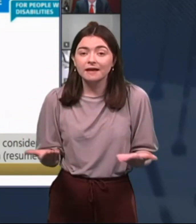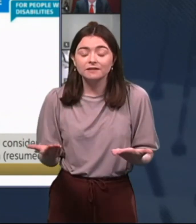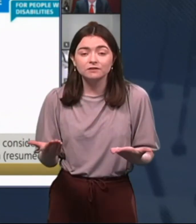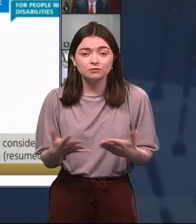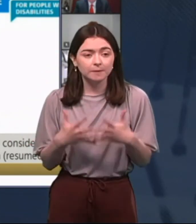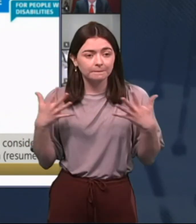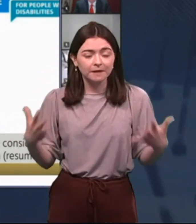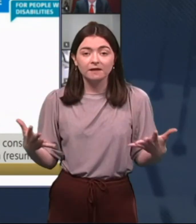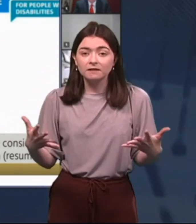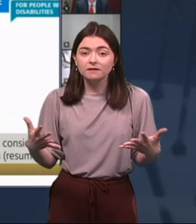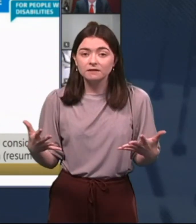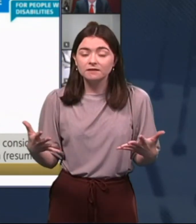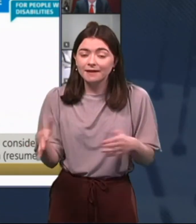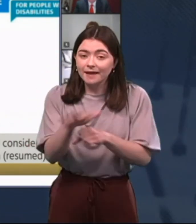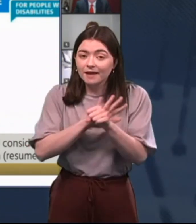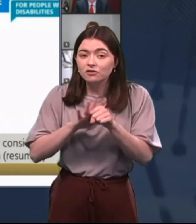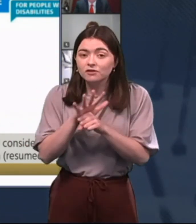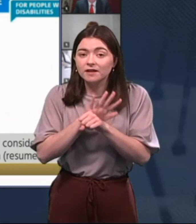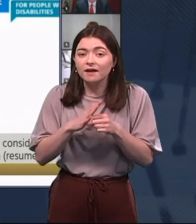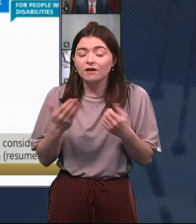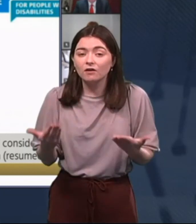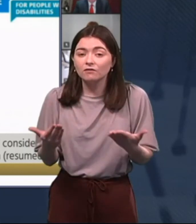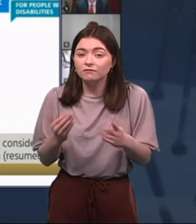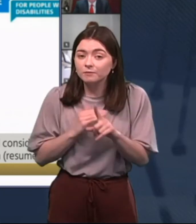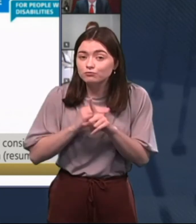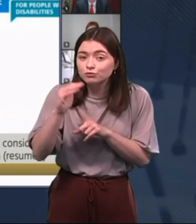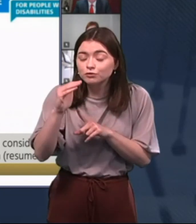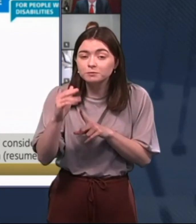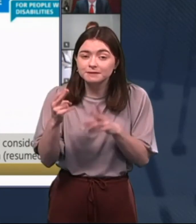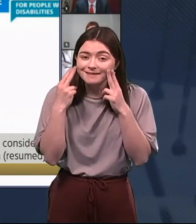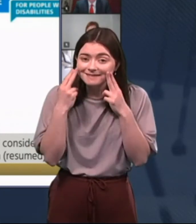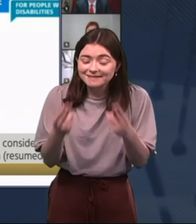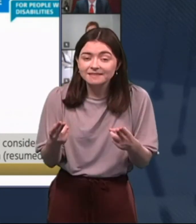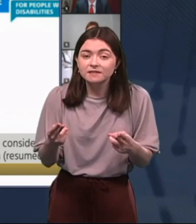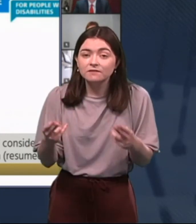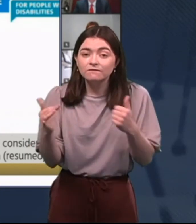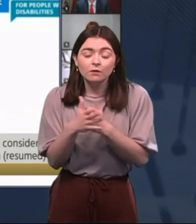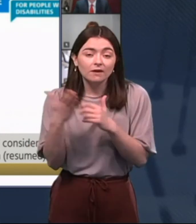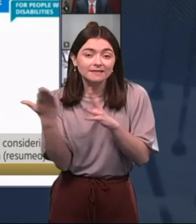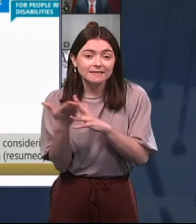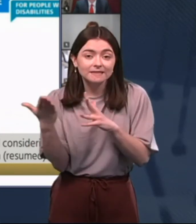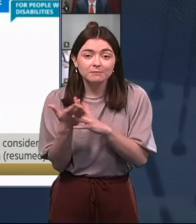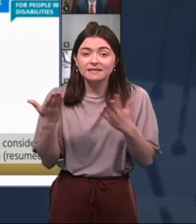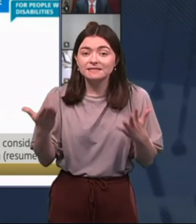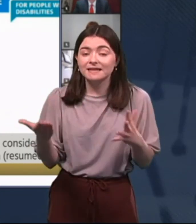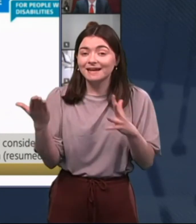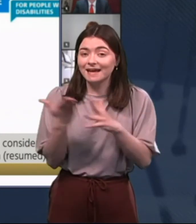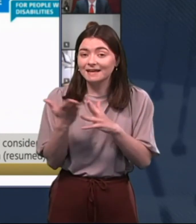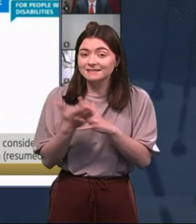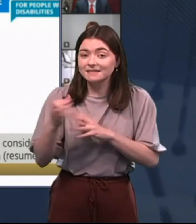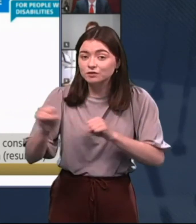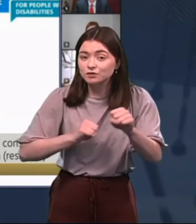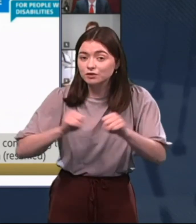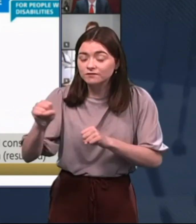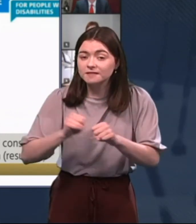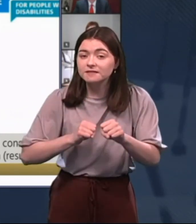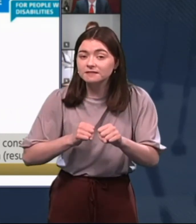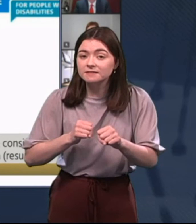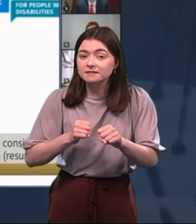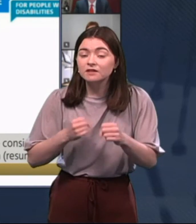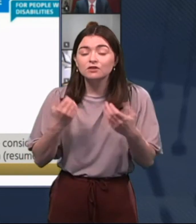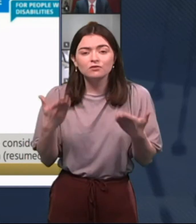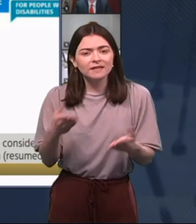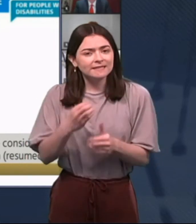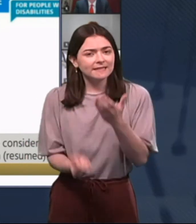really big area of improvement that can be made across accessibility and access to services. There is a